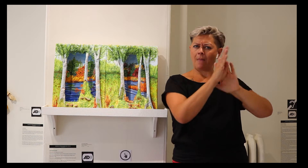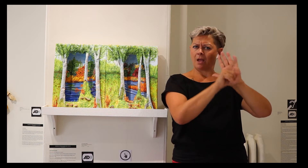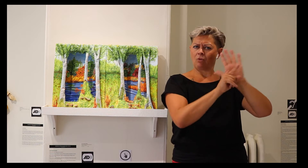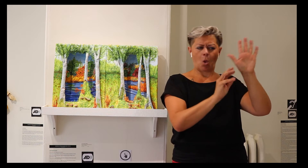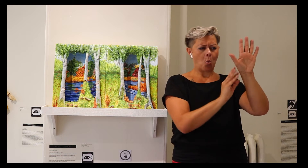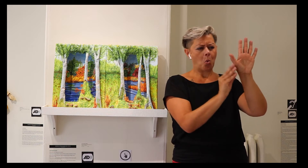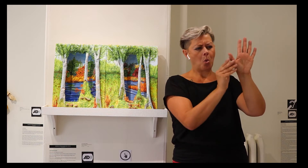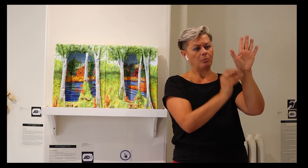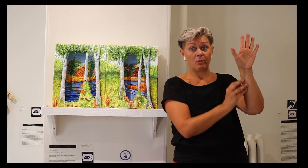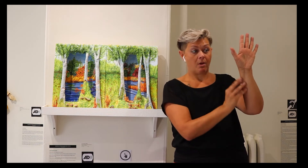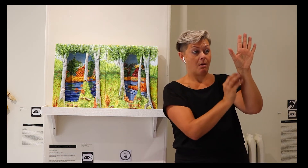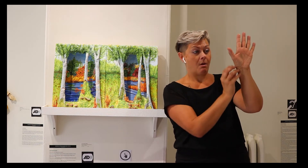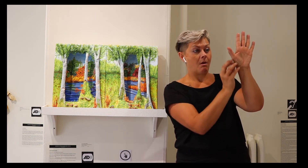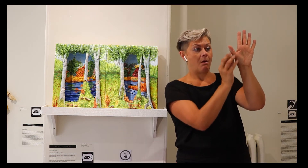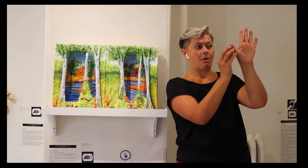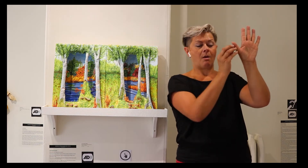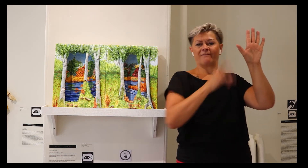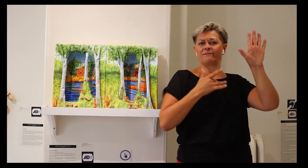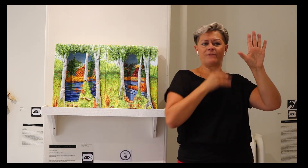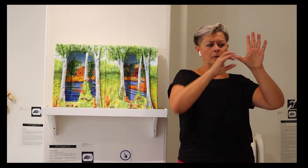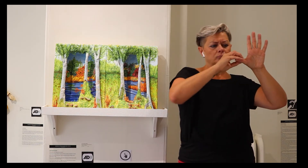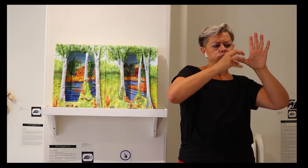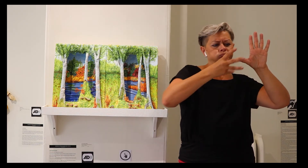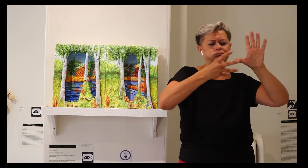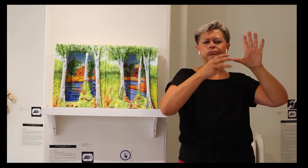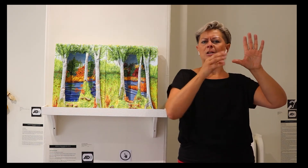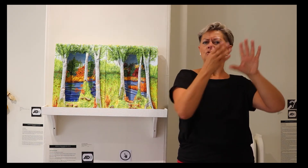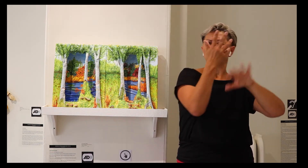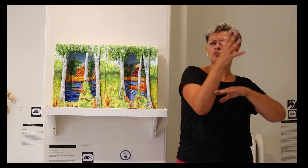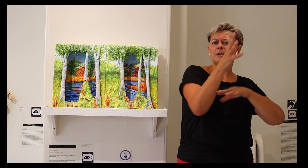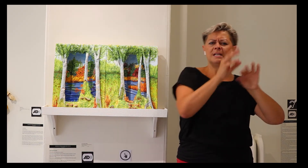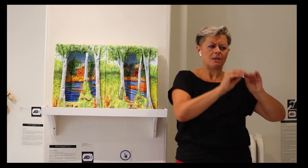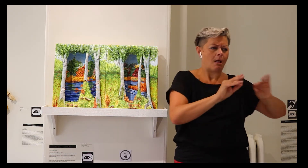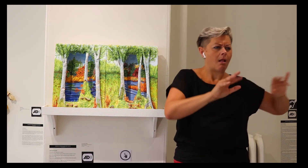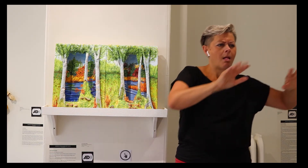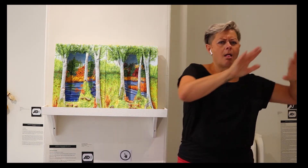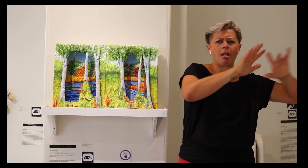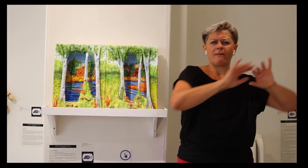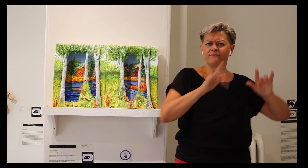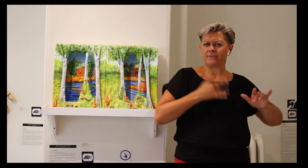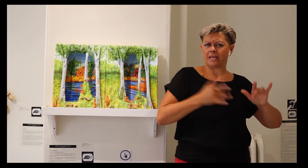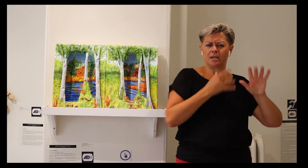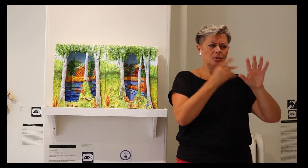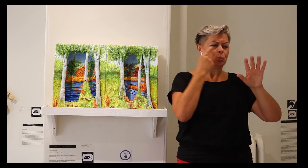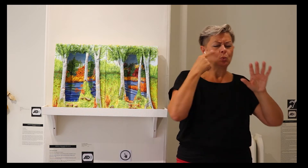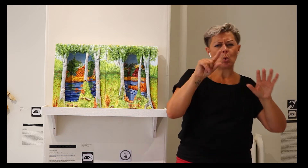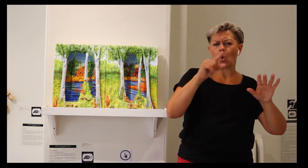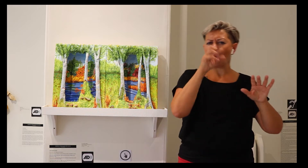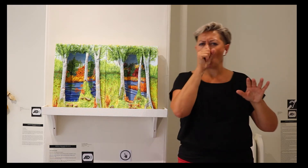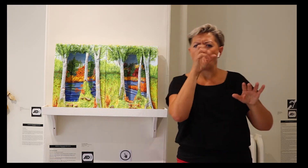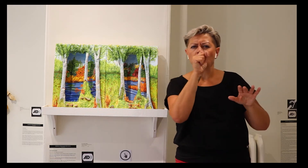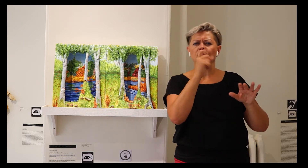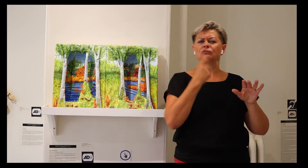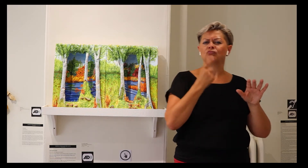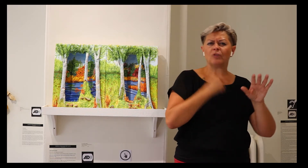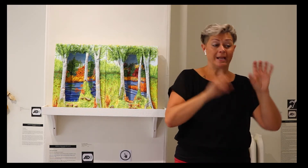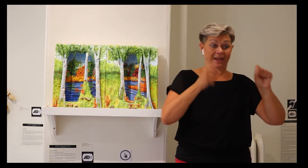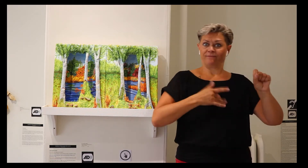background. Move upwards to feel the bushes and trees on the far shore in their fall colors of gold, orange, and